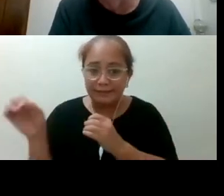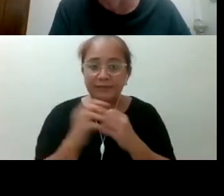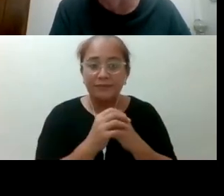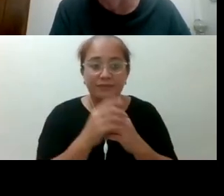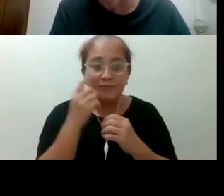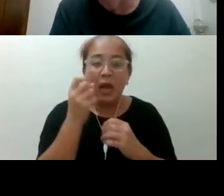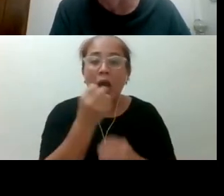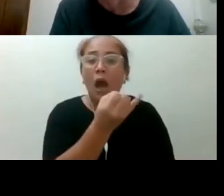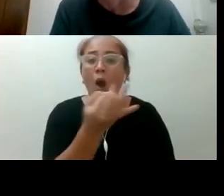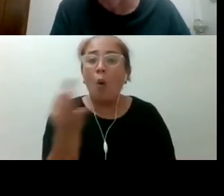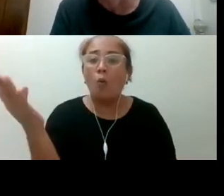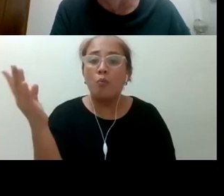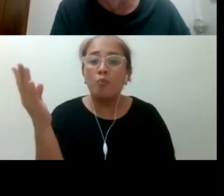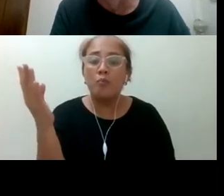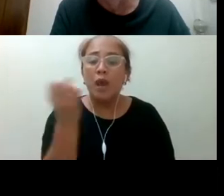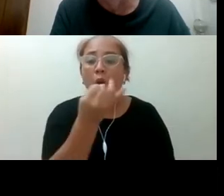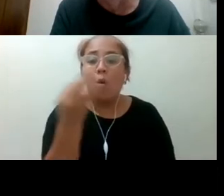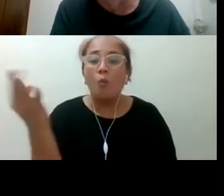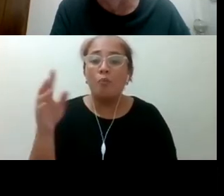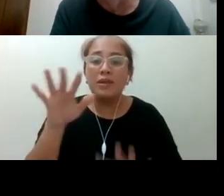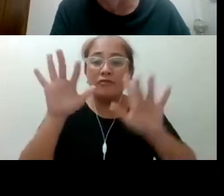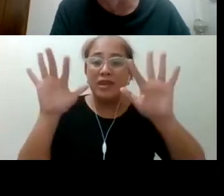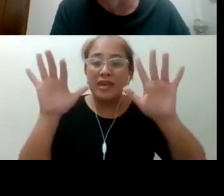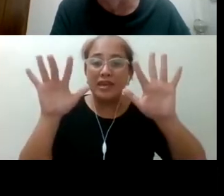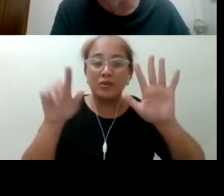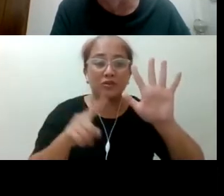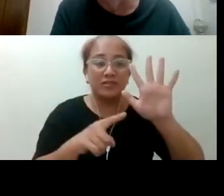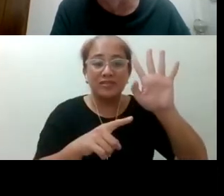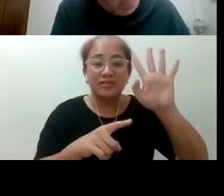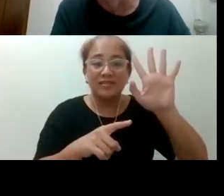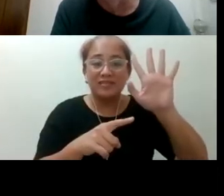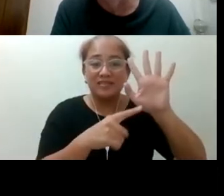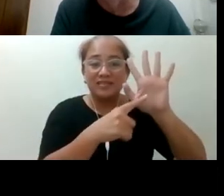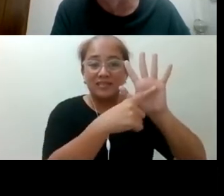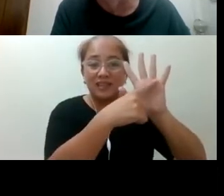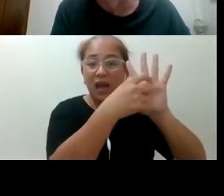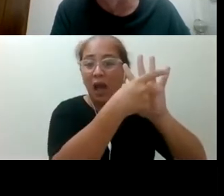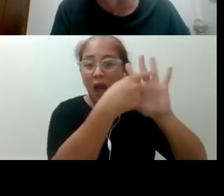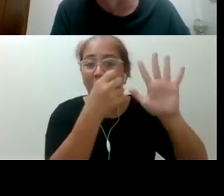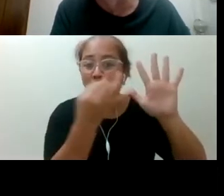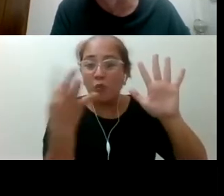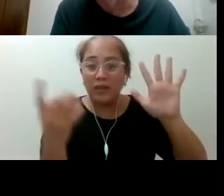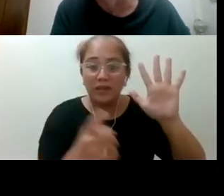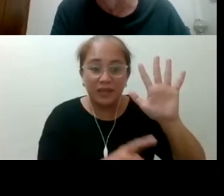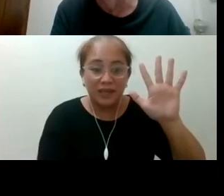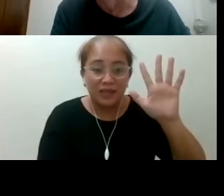how many fingers are extended, not including the thumb? 0, 1, 2, 3, or